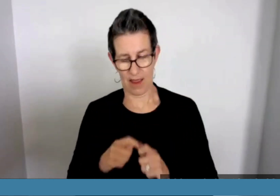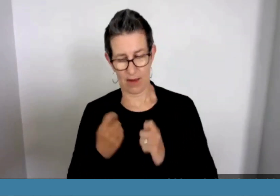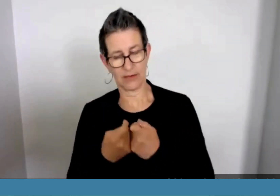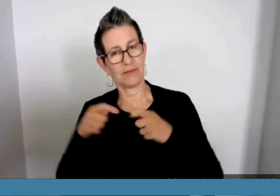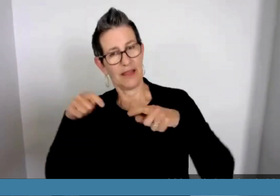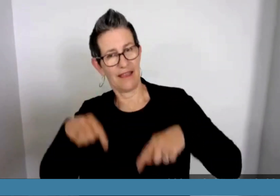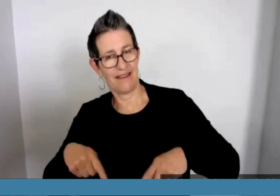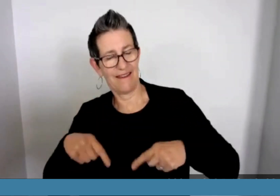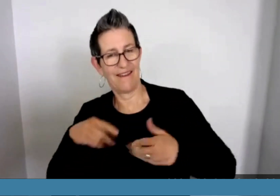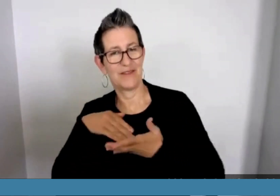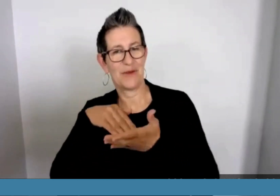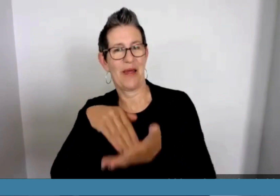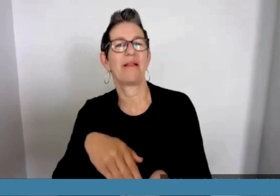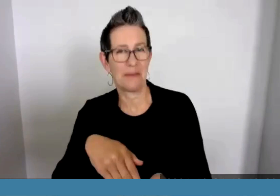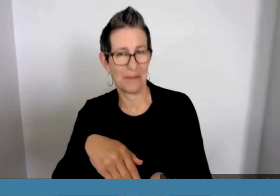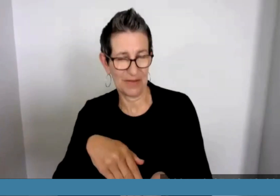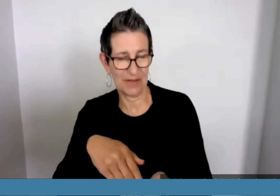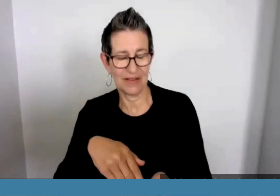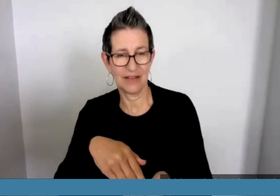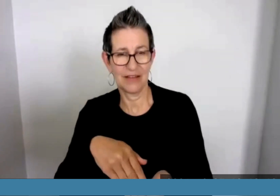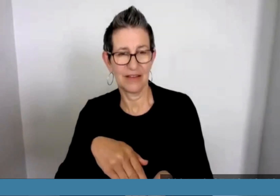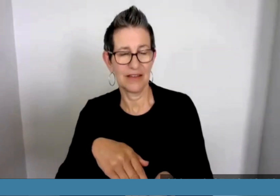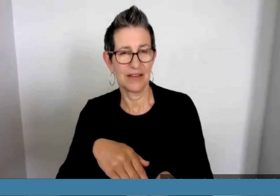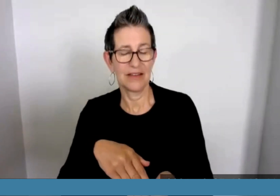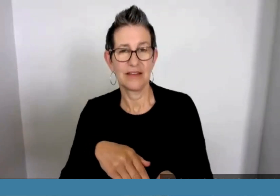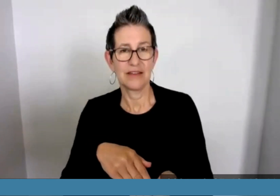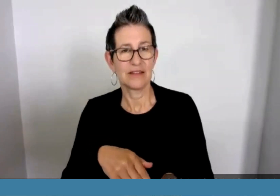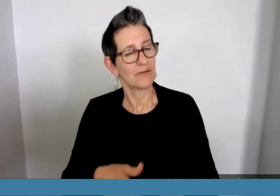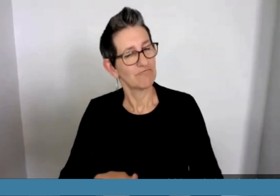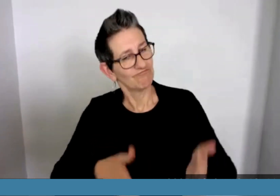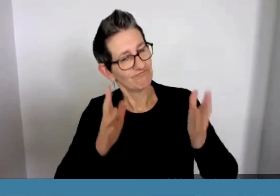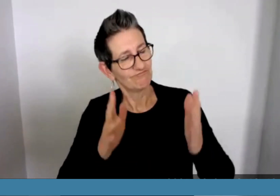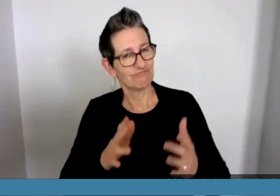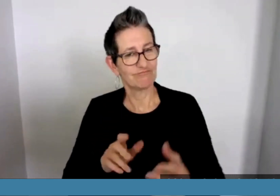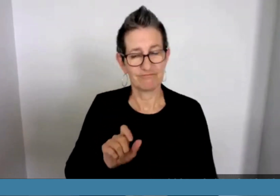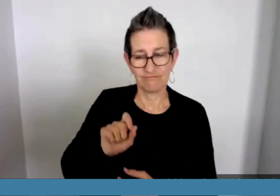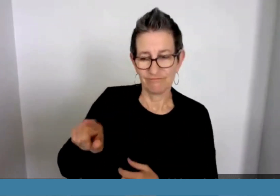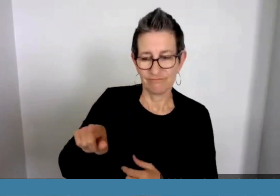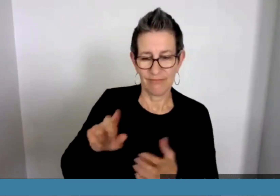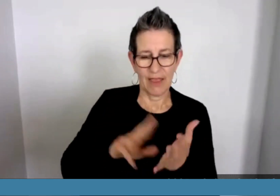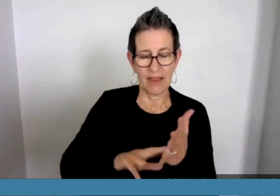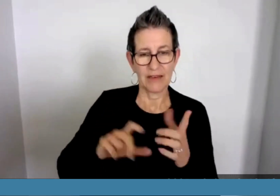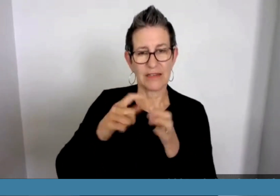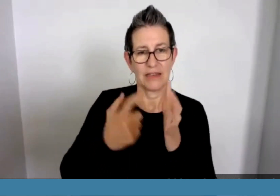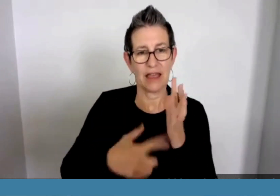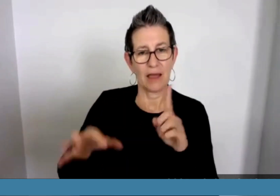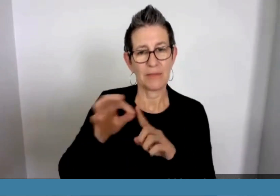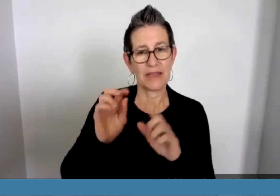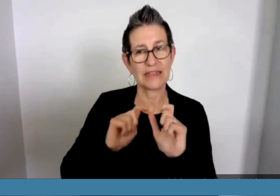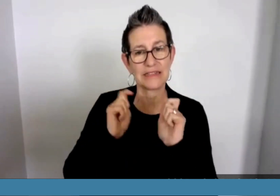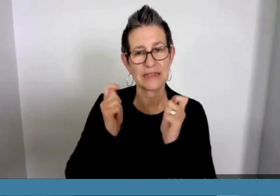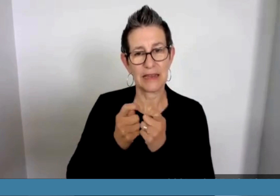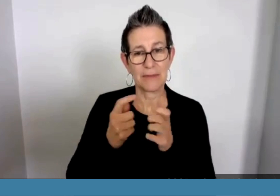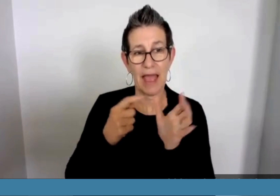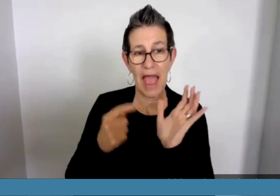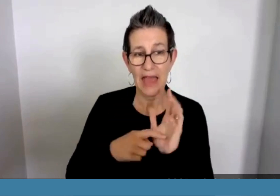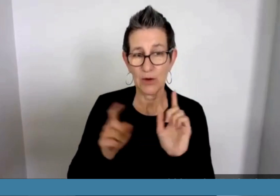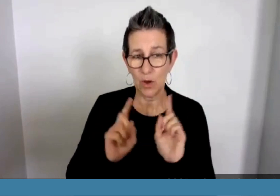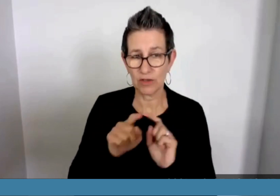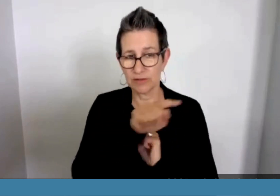help. So please don't hesitate to email the NDRP team at